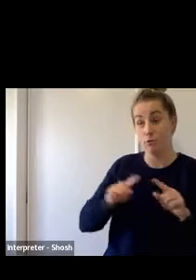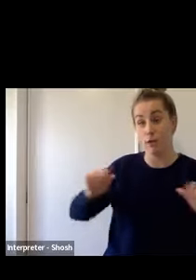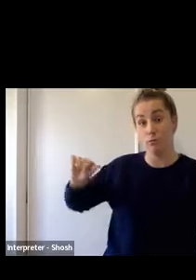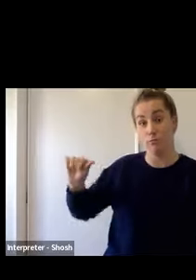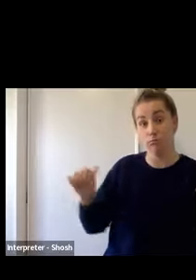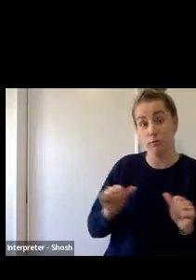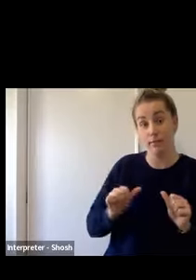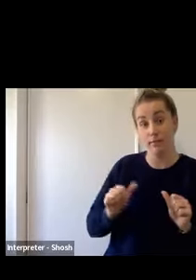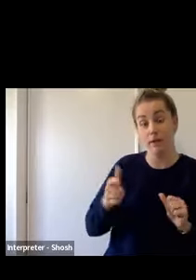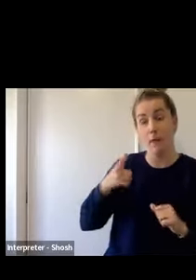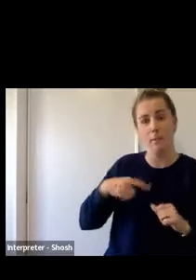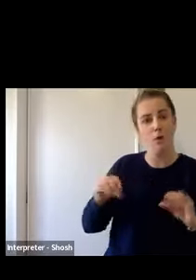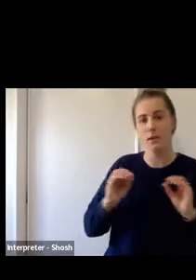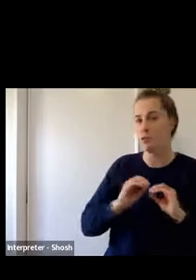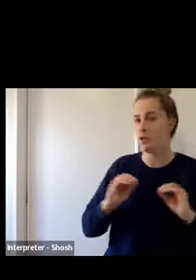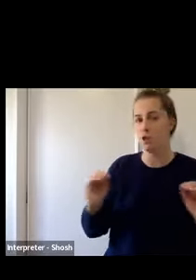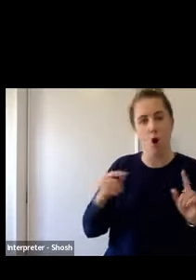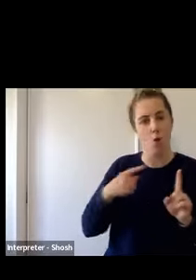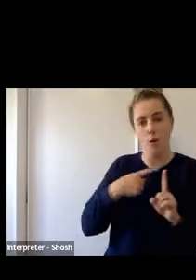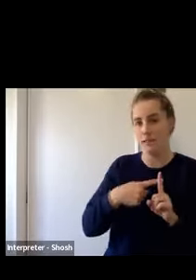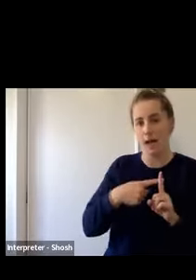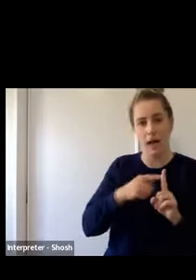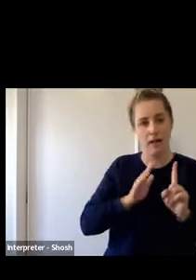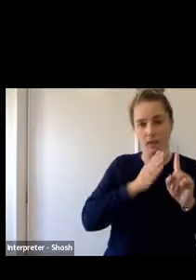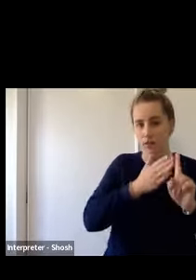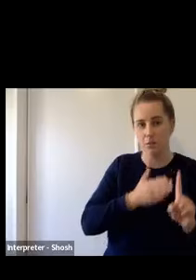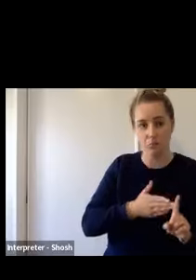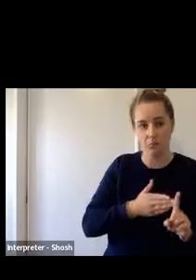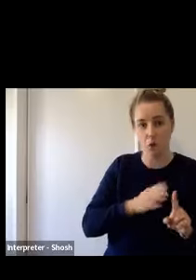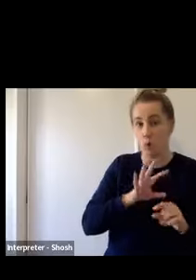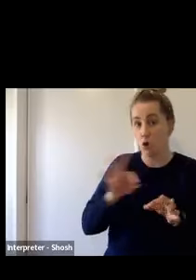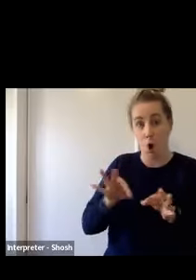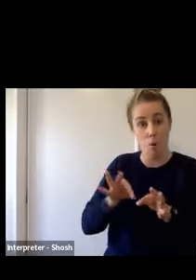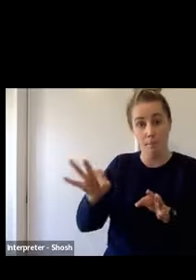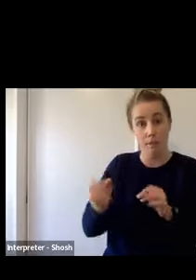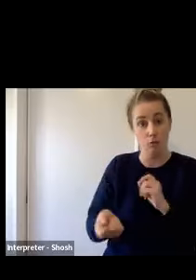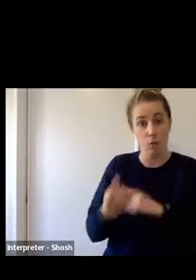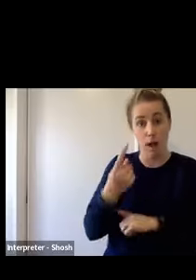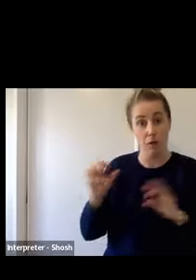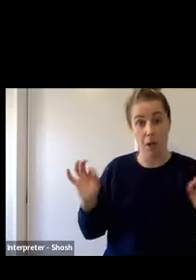due to there being no targets or measurable